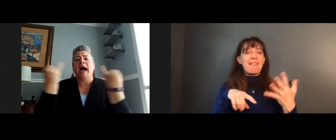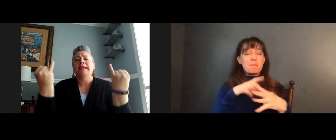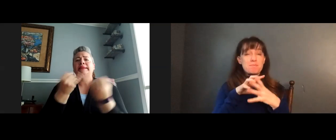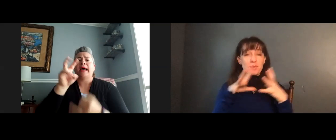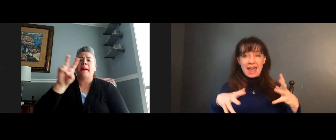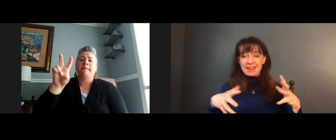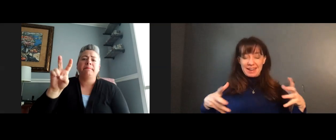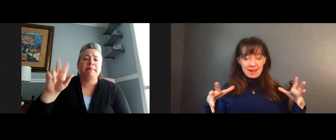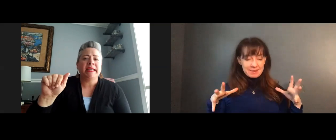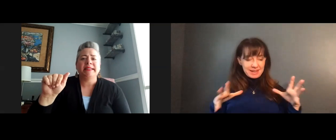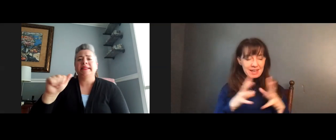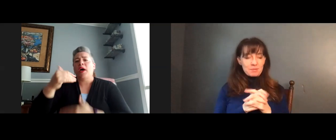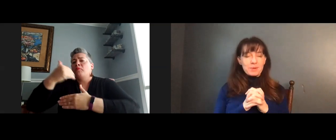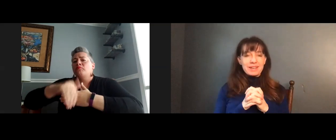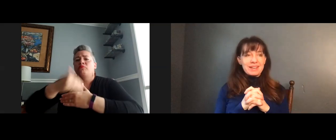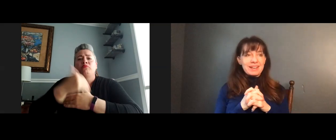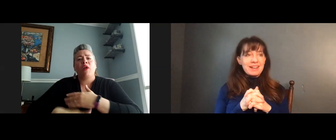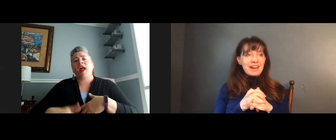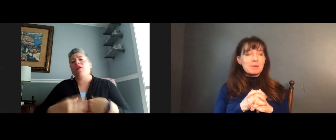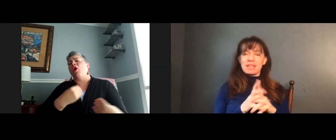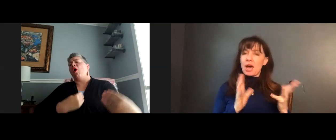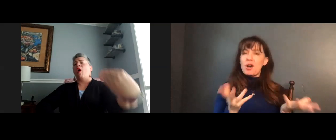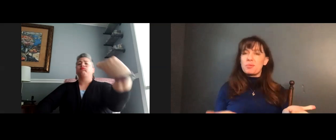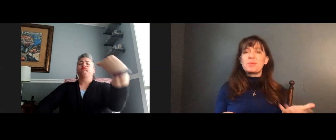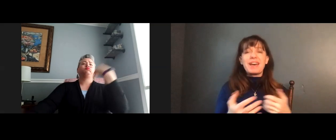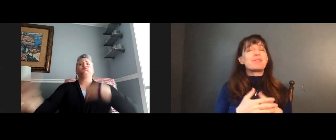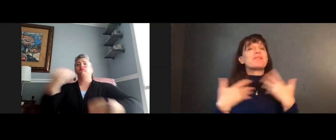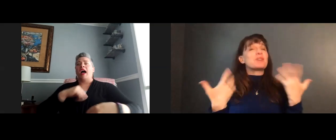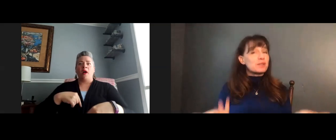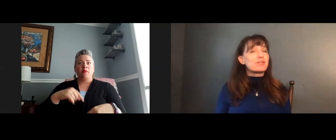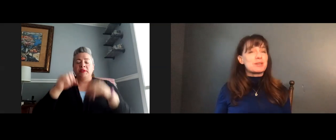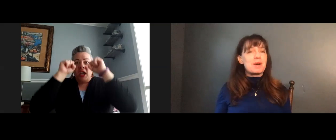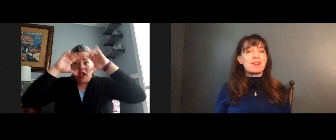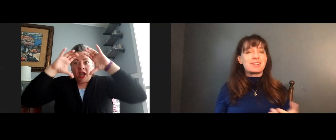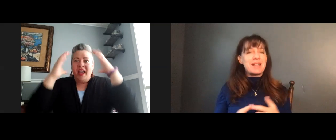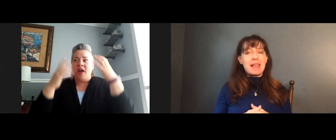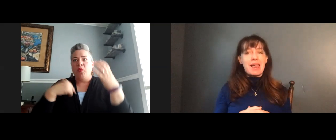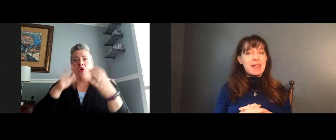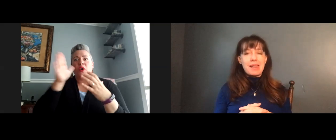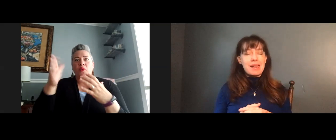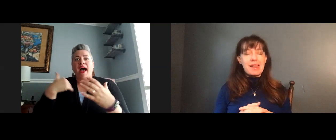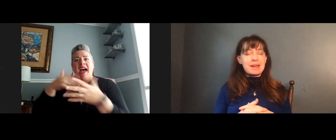bread i mean and we i was like oh well we'll have leftovers for tomorrow